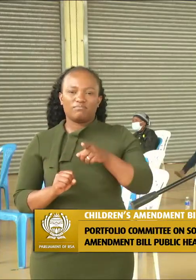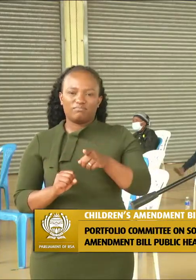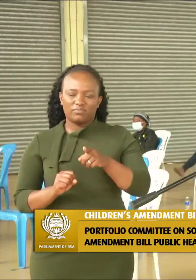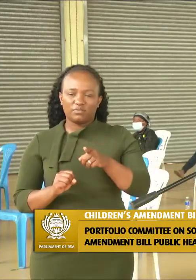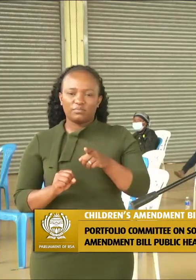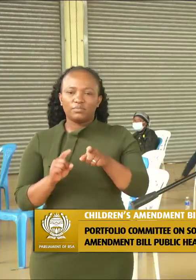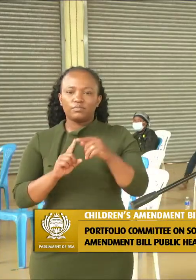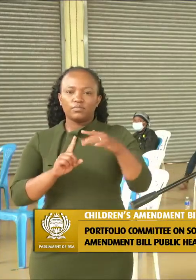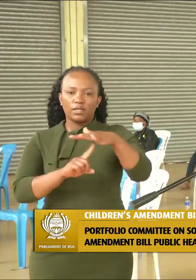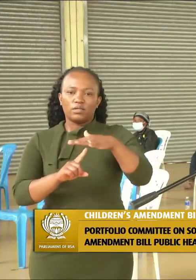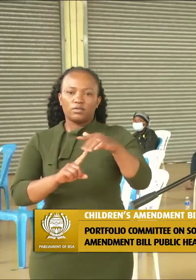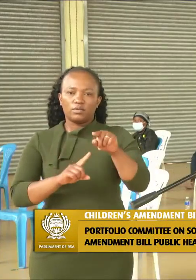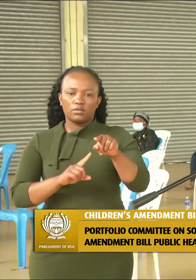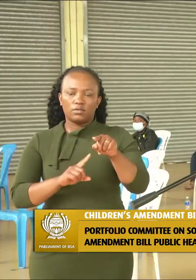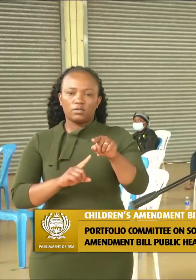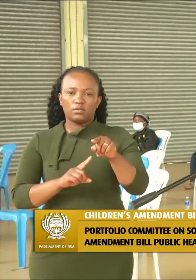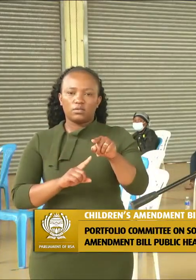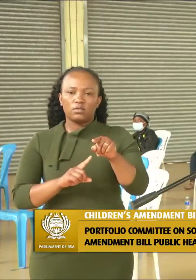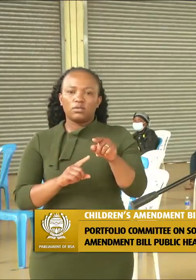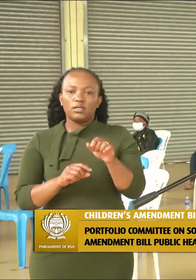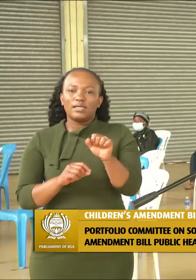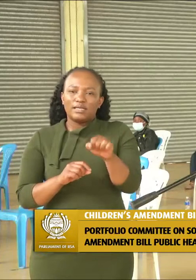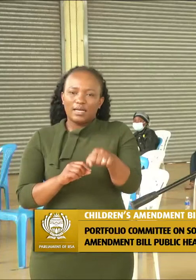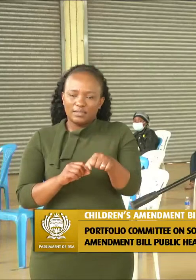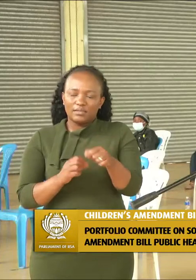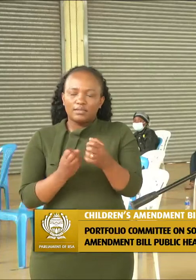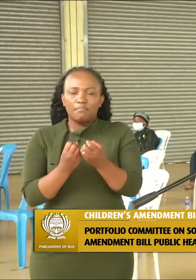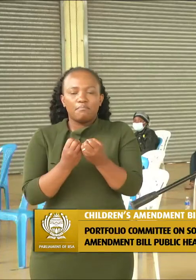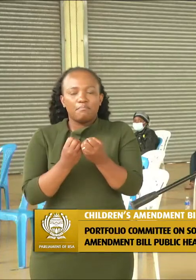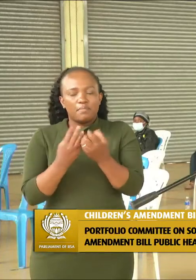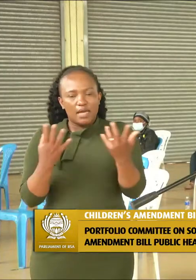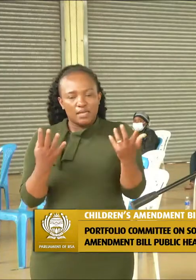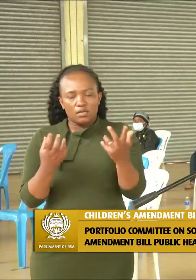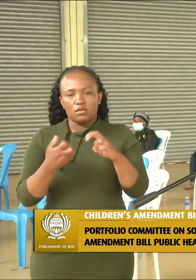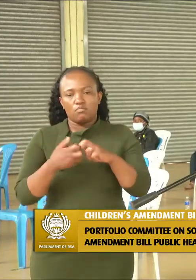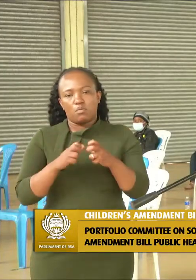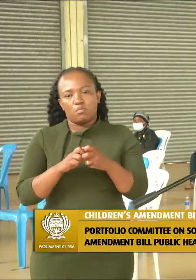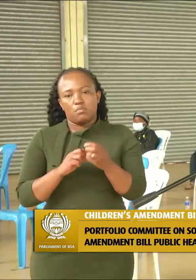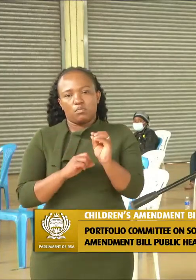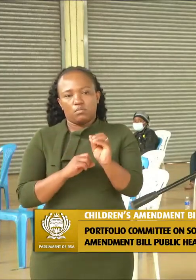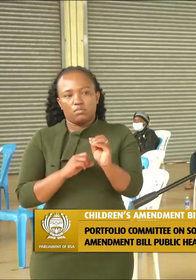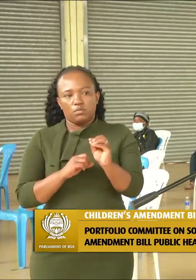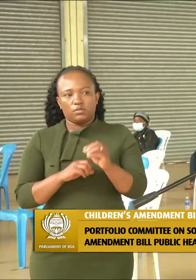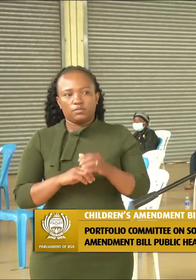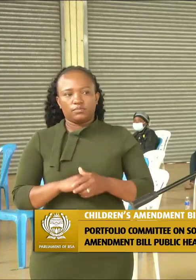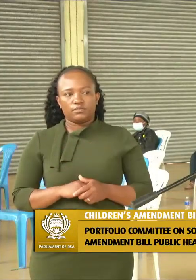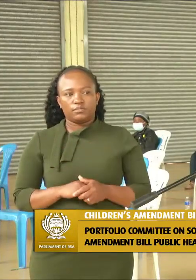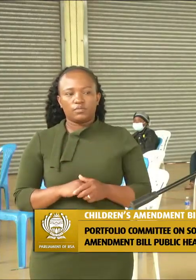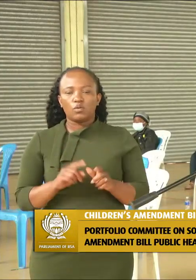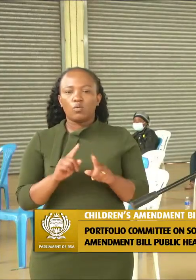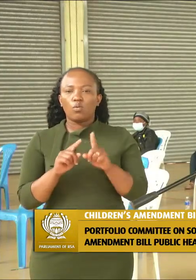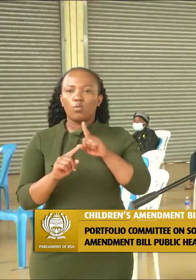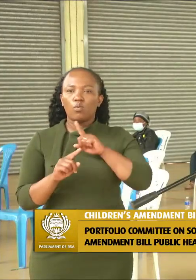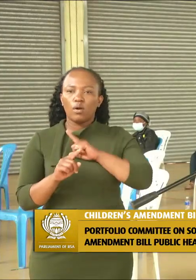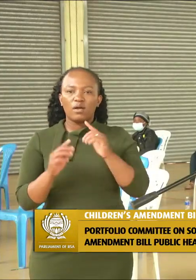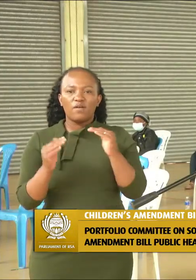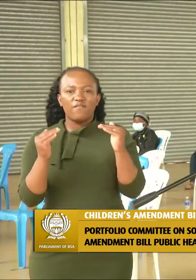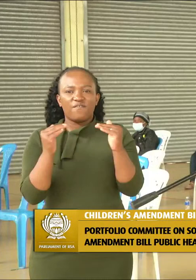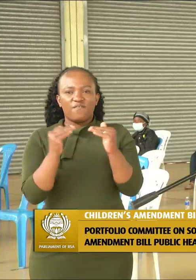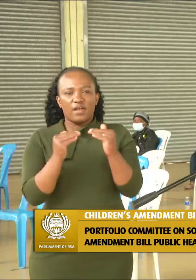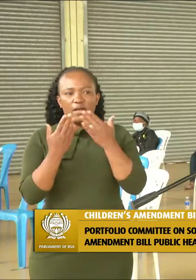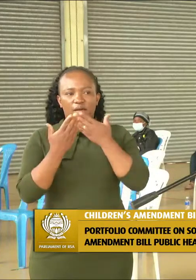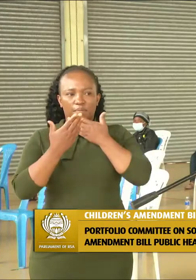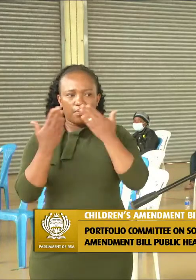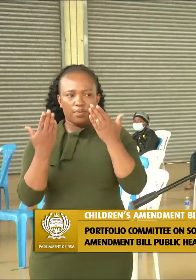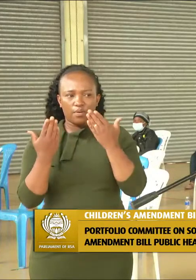the situation fairly. Yes, there are many dads that go through this unfairness. Many